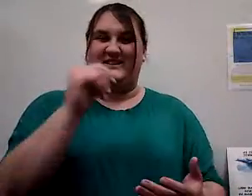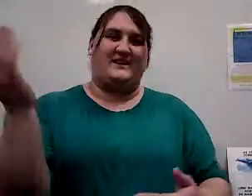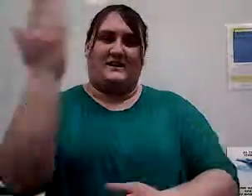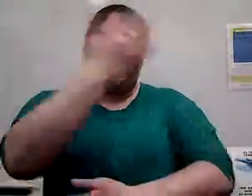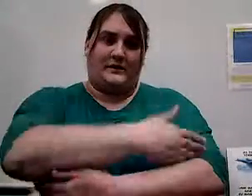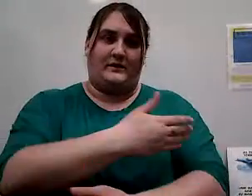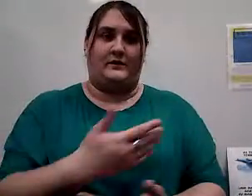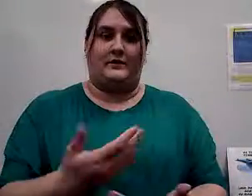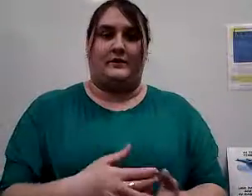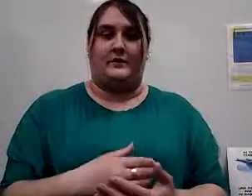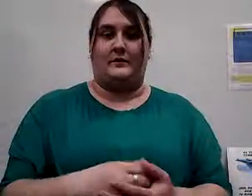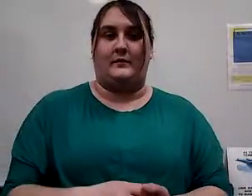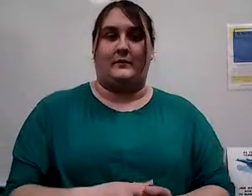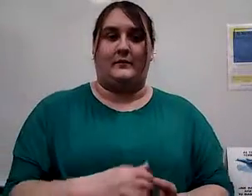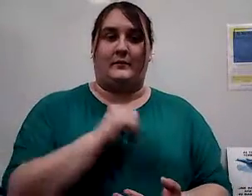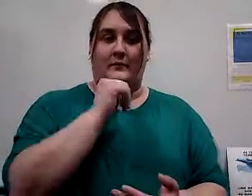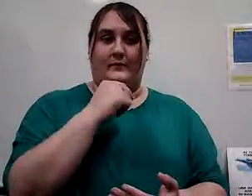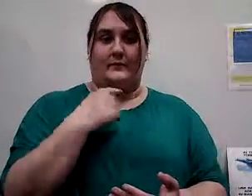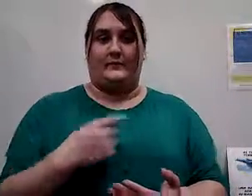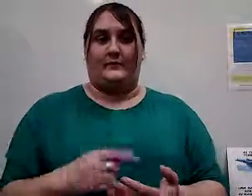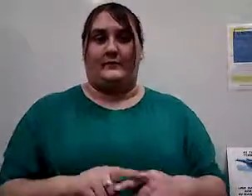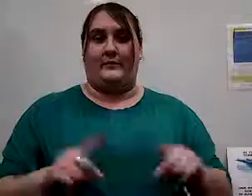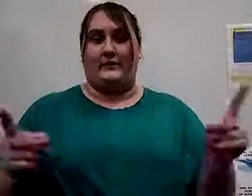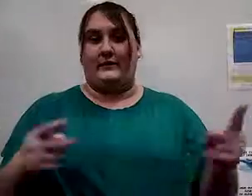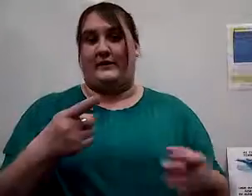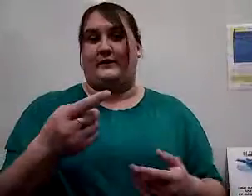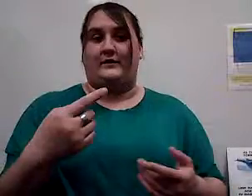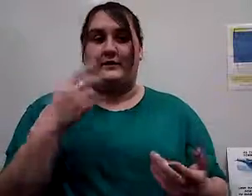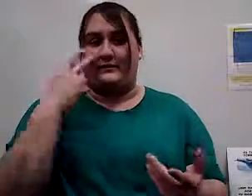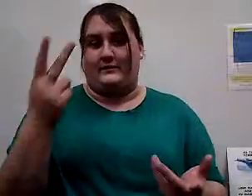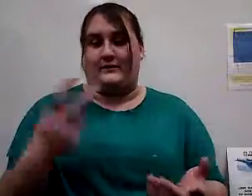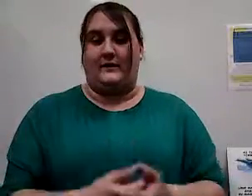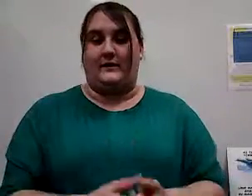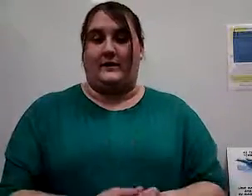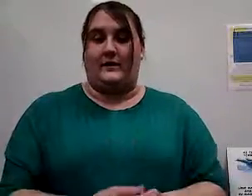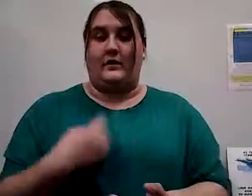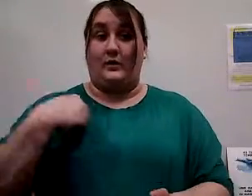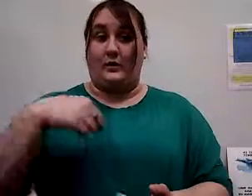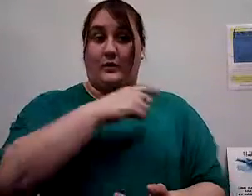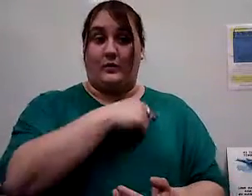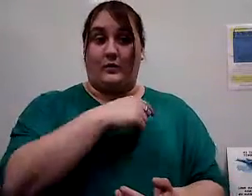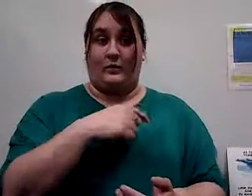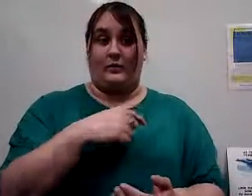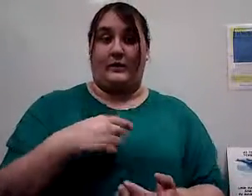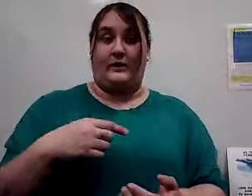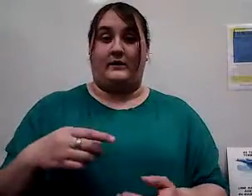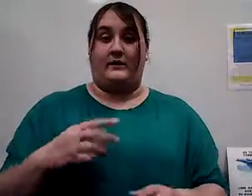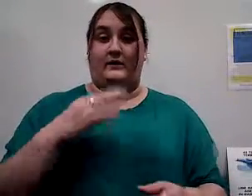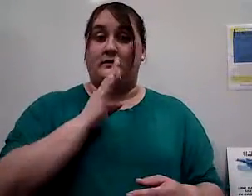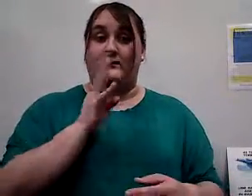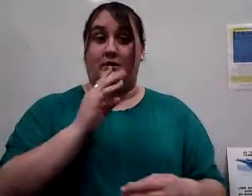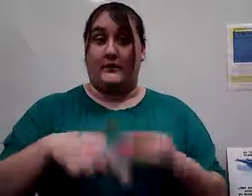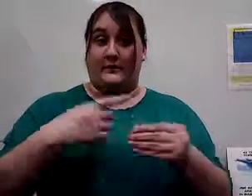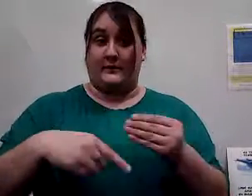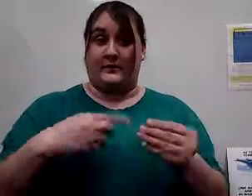it. And we're going to go through those words one at a time and make sure you understand each one of those. So copy it